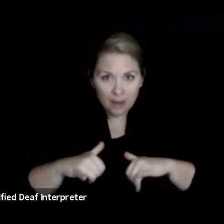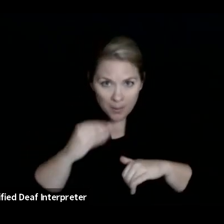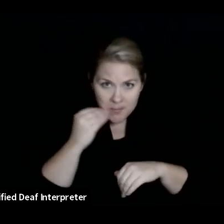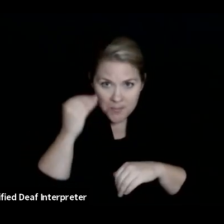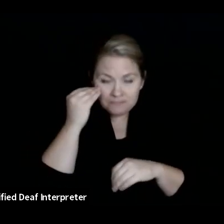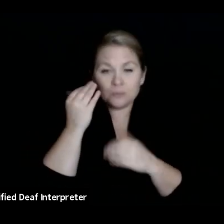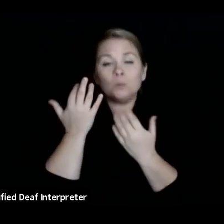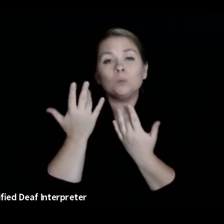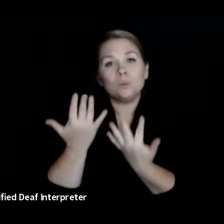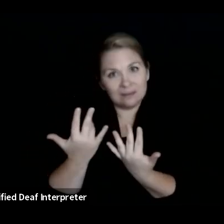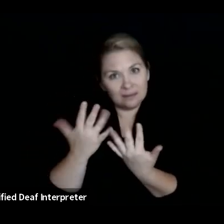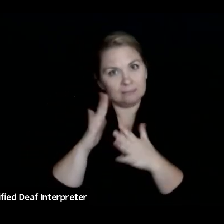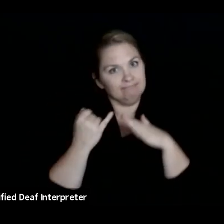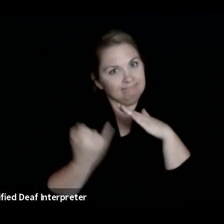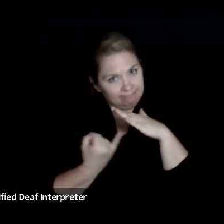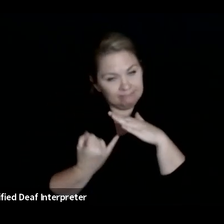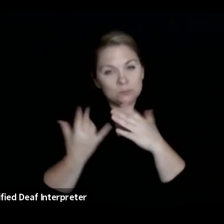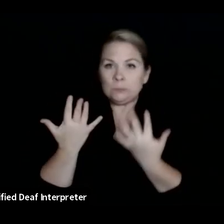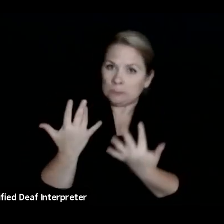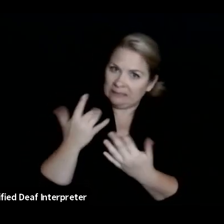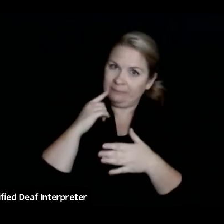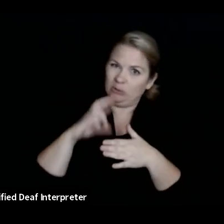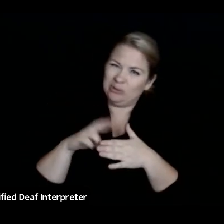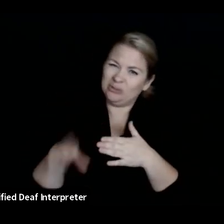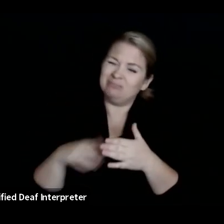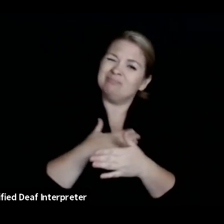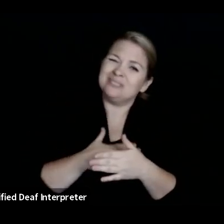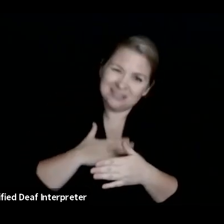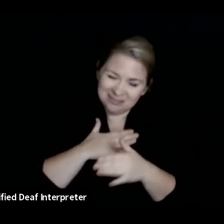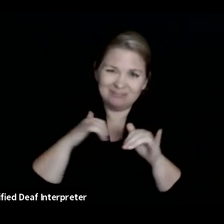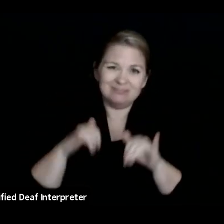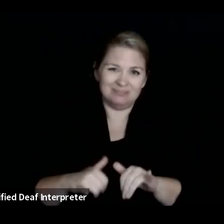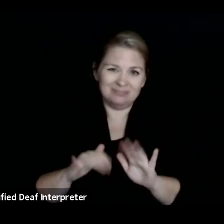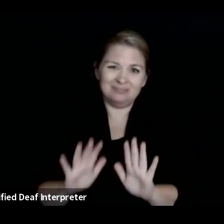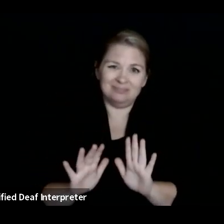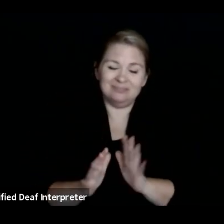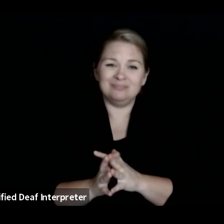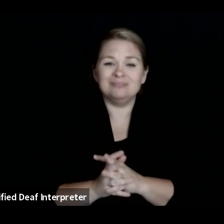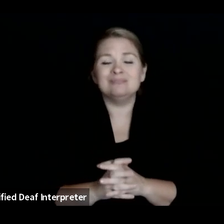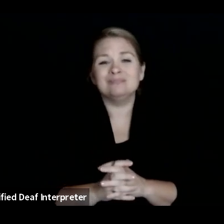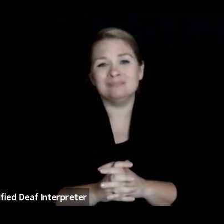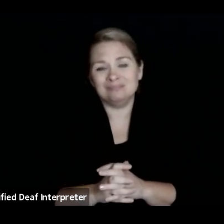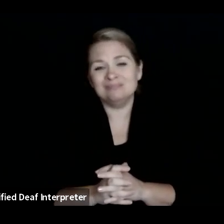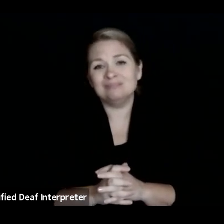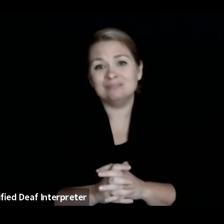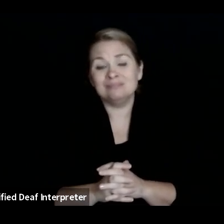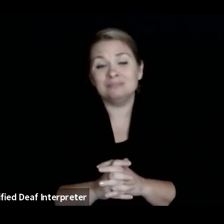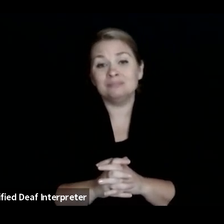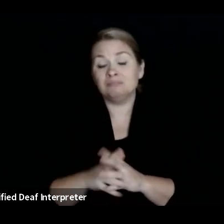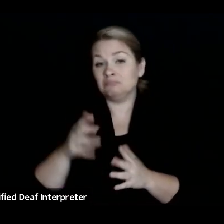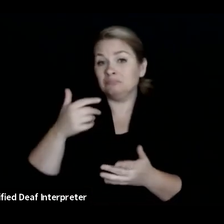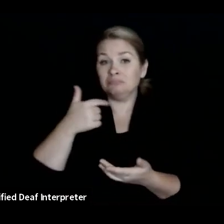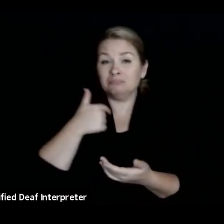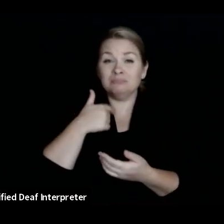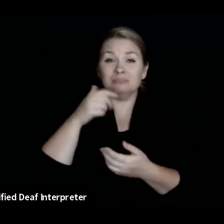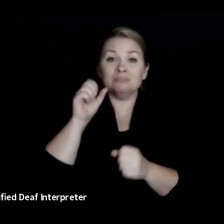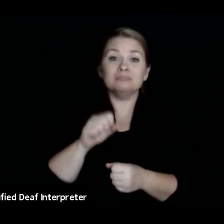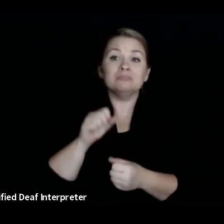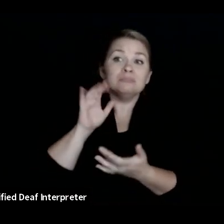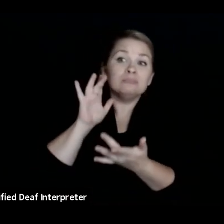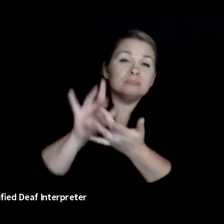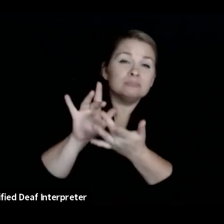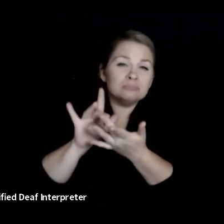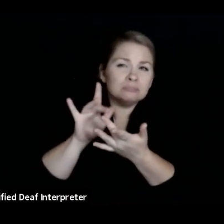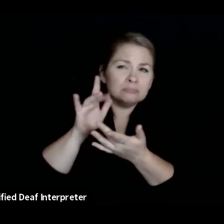and determines that a particular lab has a shorter turnaround time, the end result will be that will no longer be the